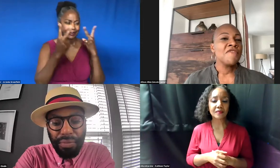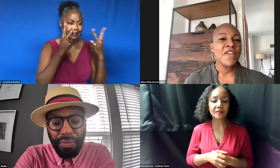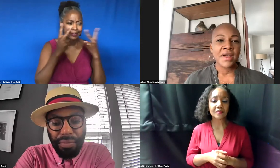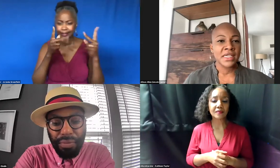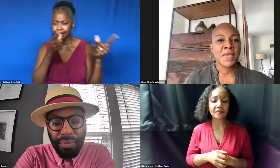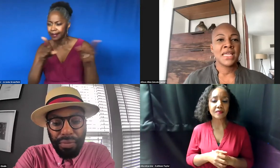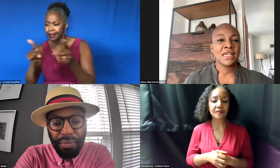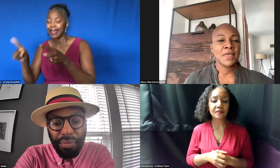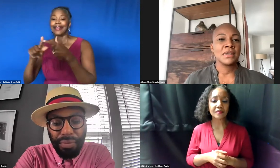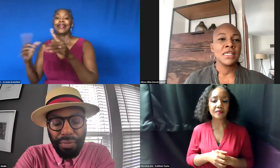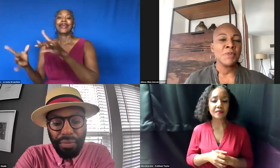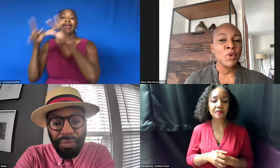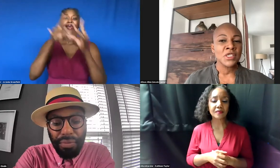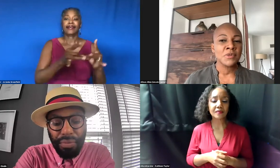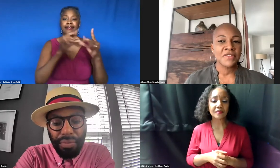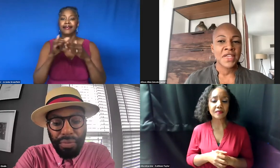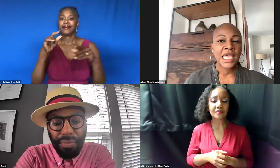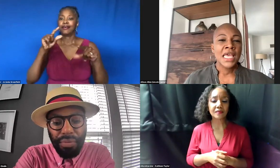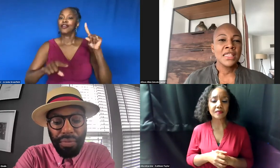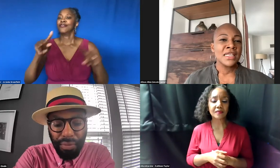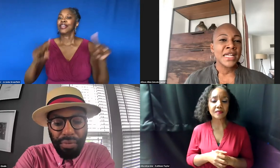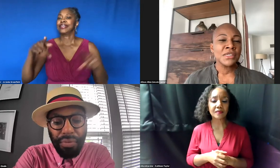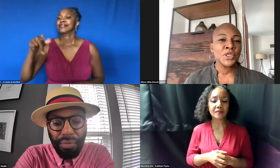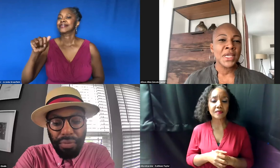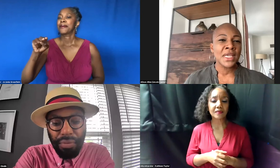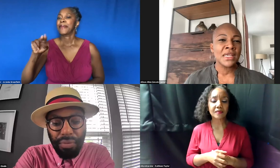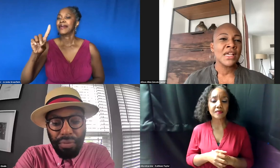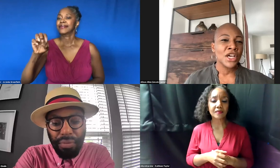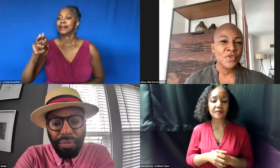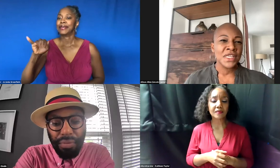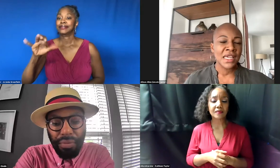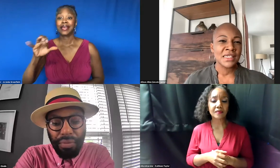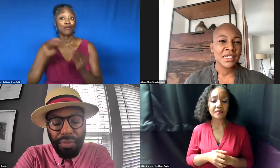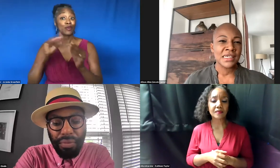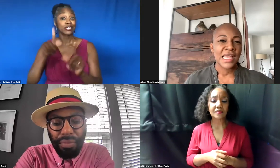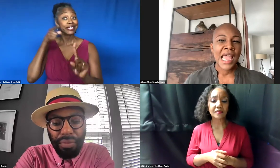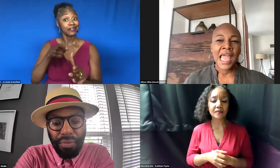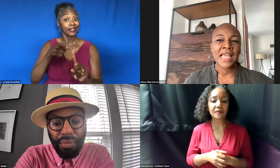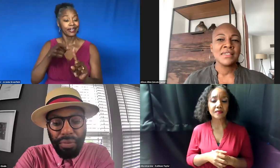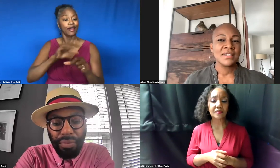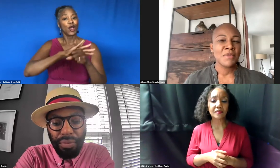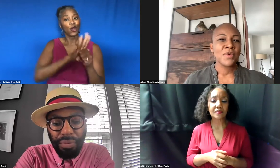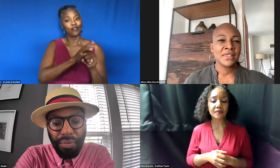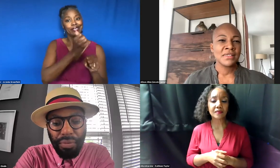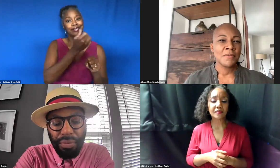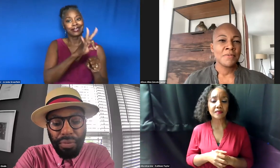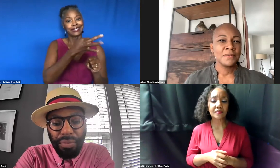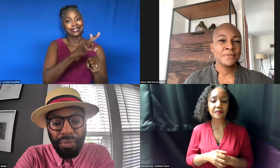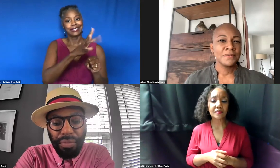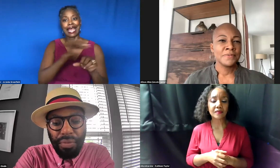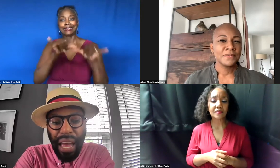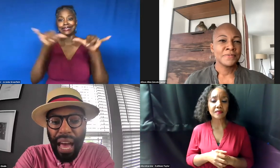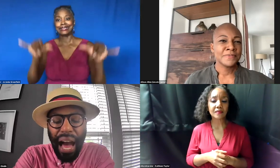between various pandemics? Let's be more specific, the connection between COVID-19 and systemic